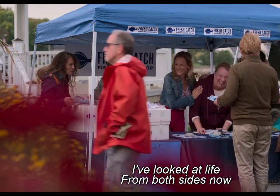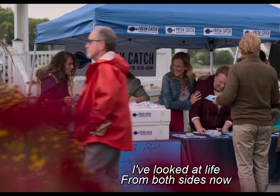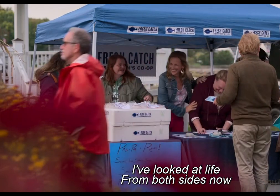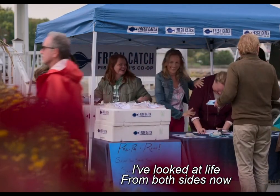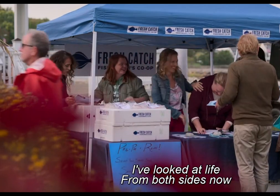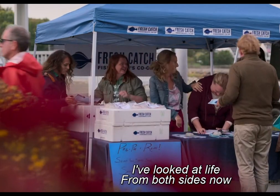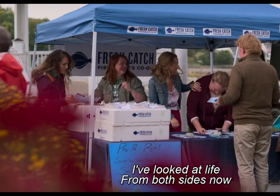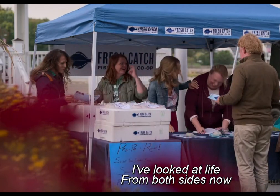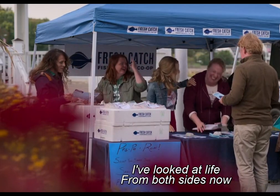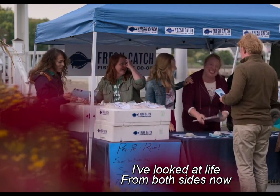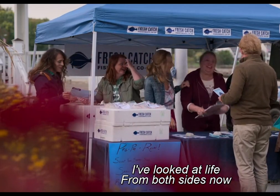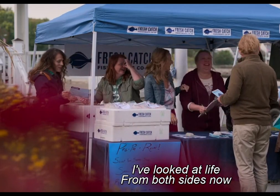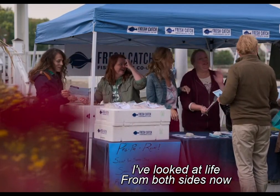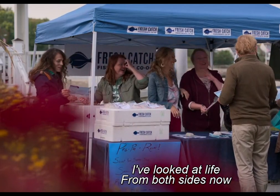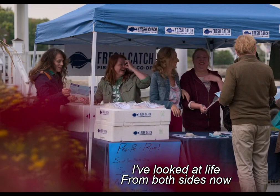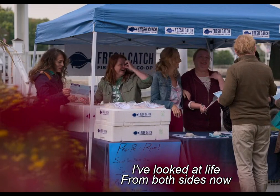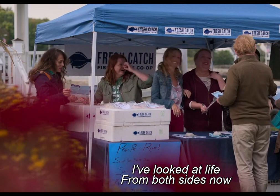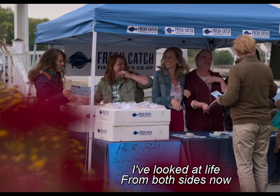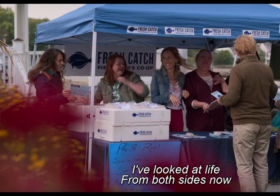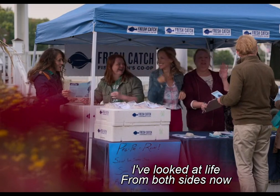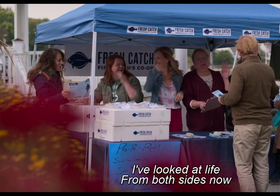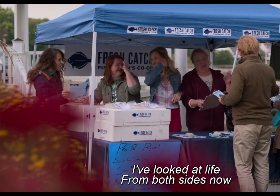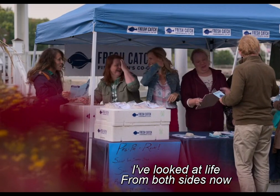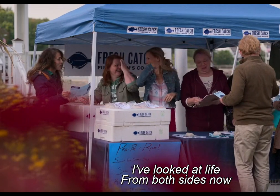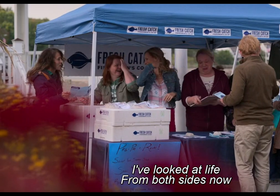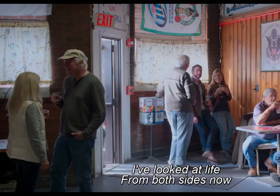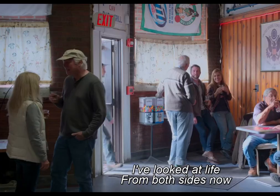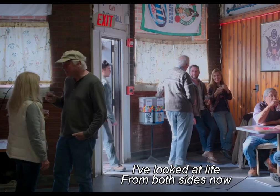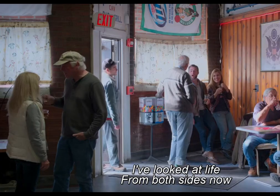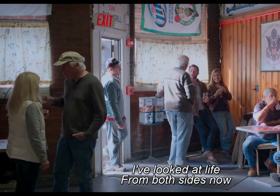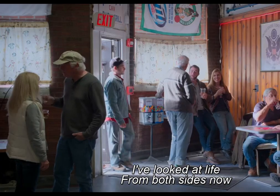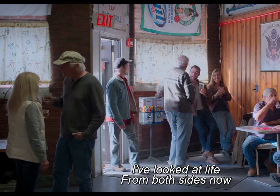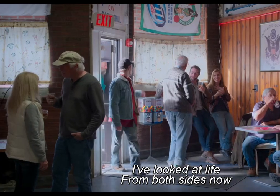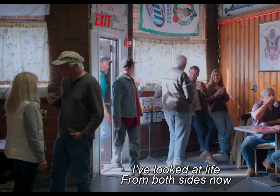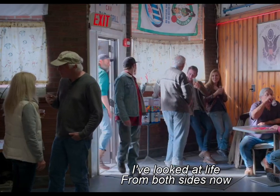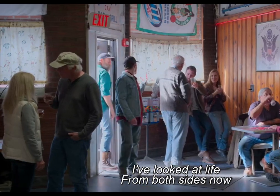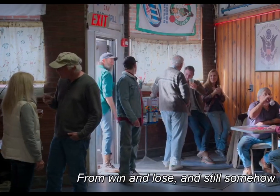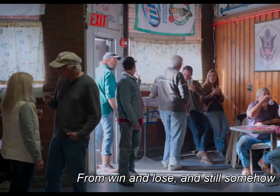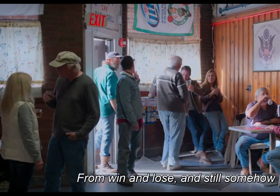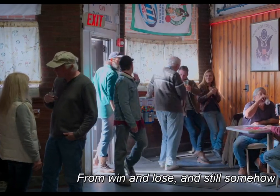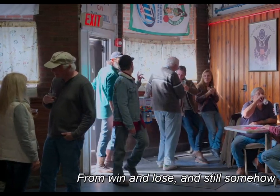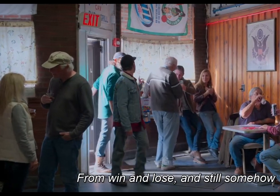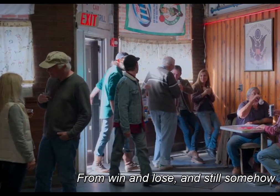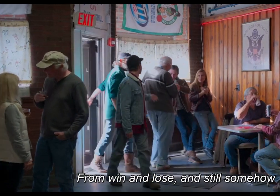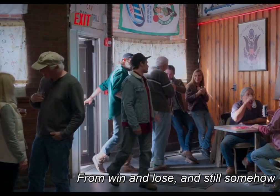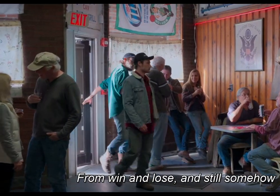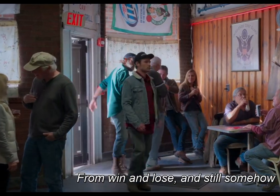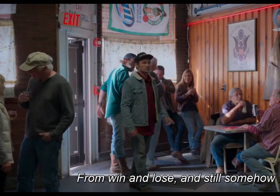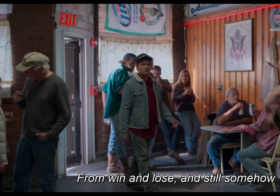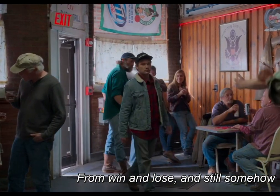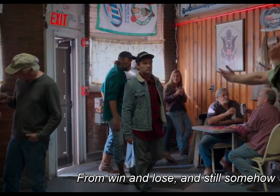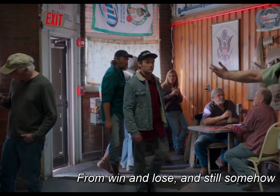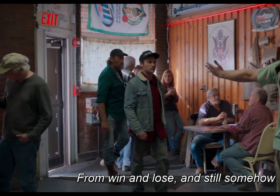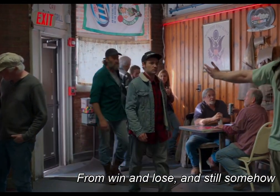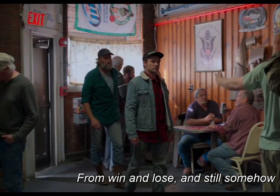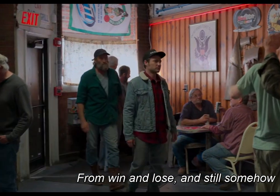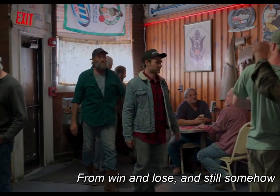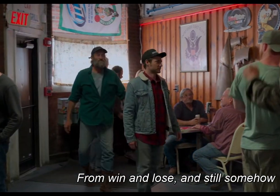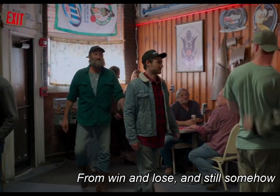at life life From both sides now From win and lose And